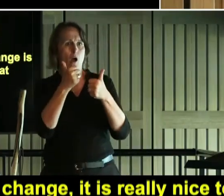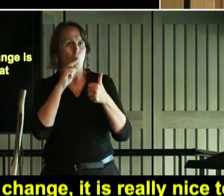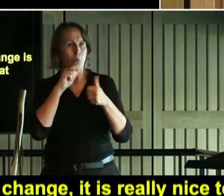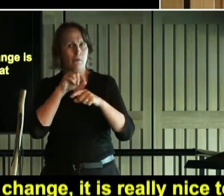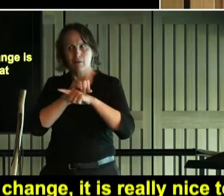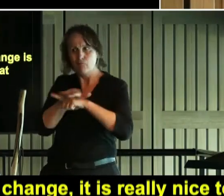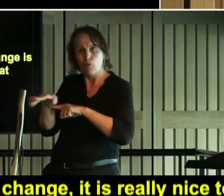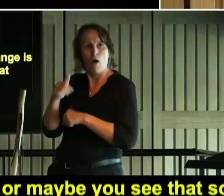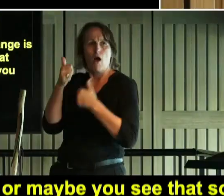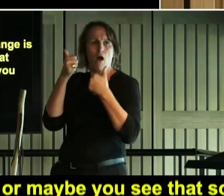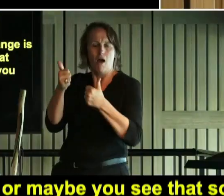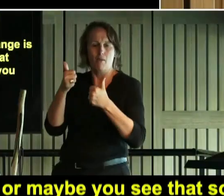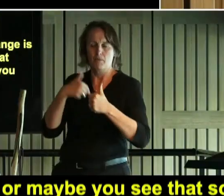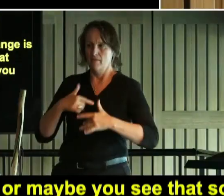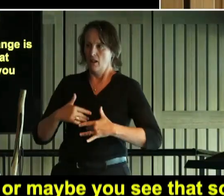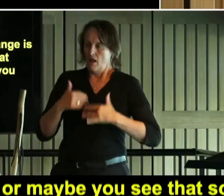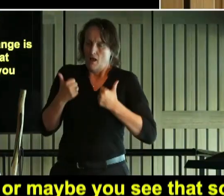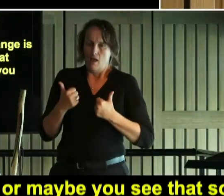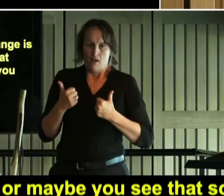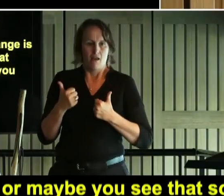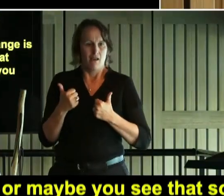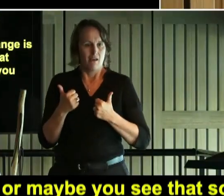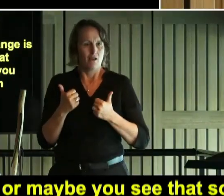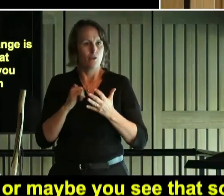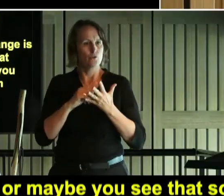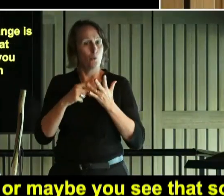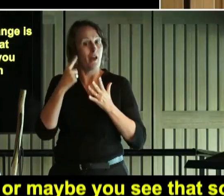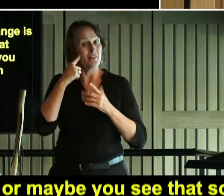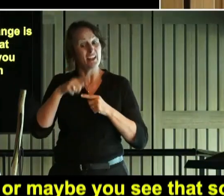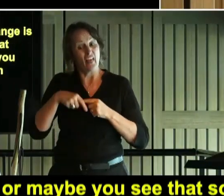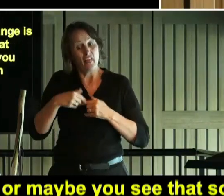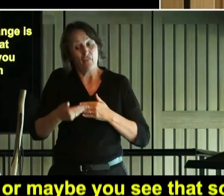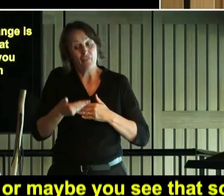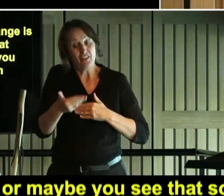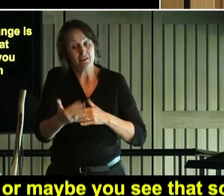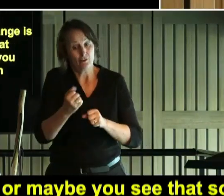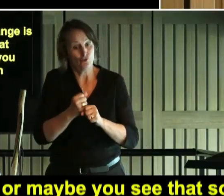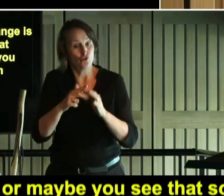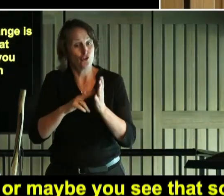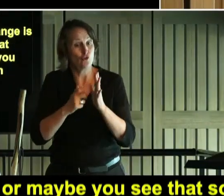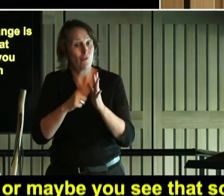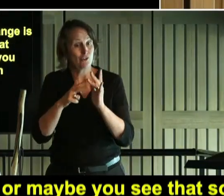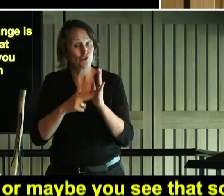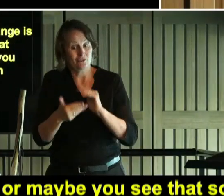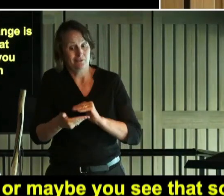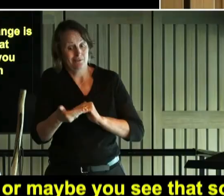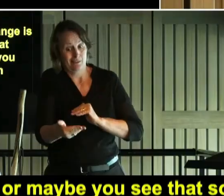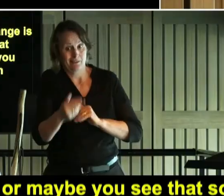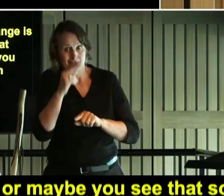going to have a rundown effect. So I really think the next generation is something